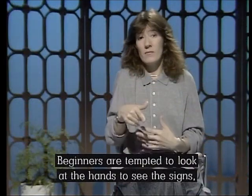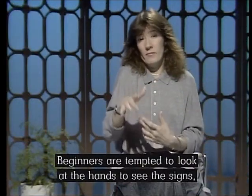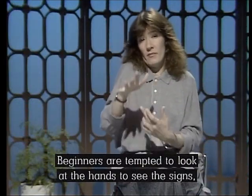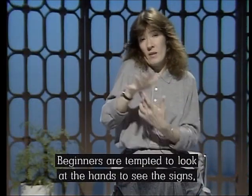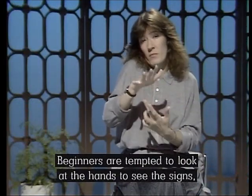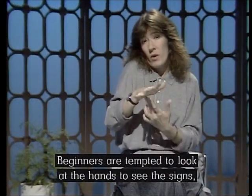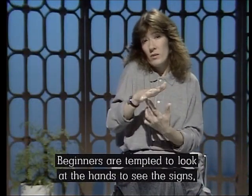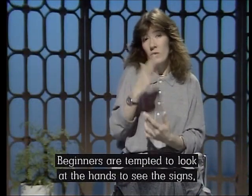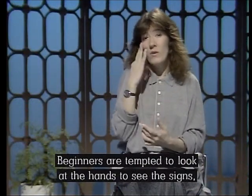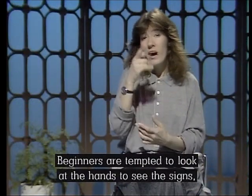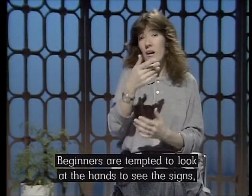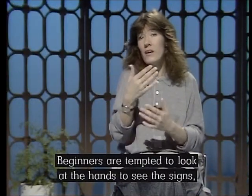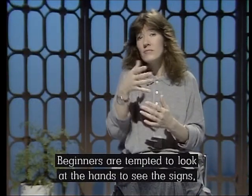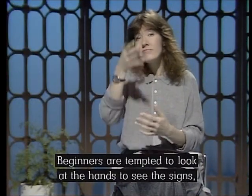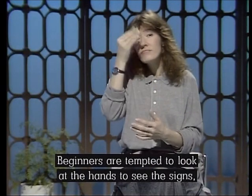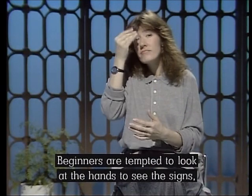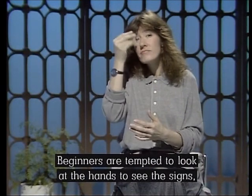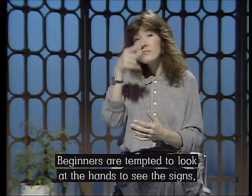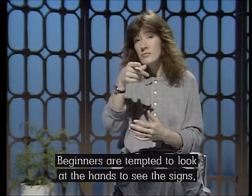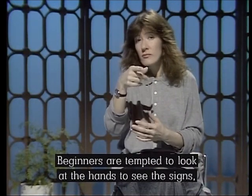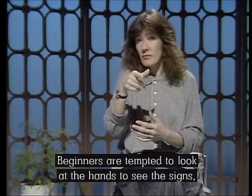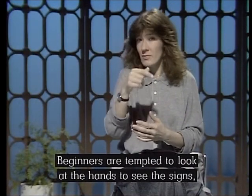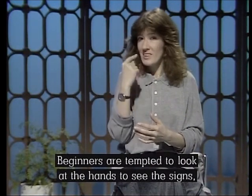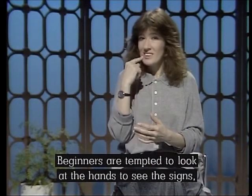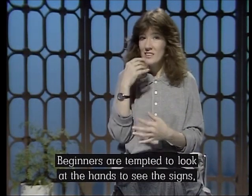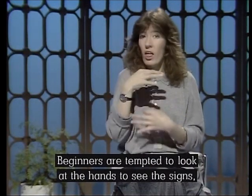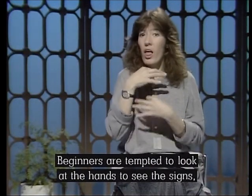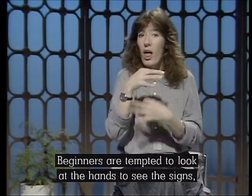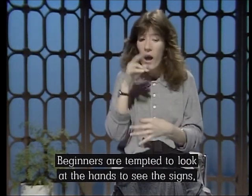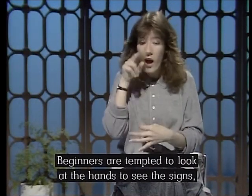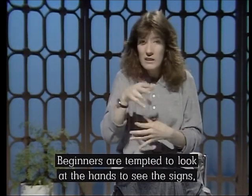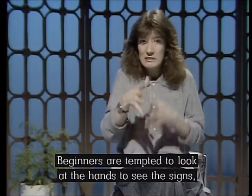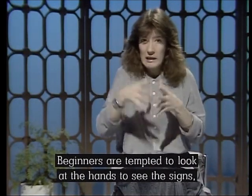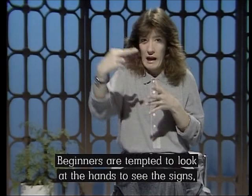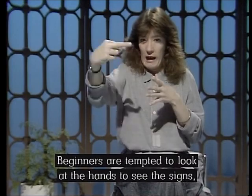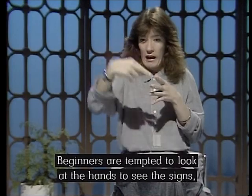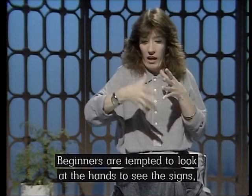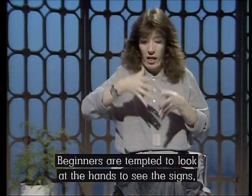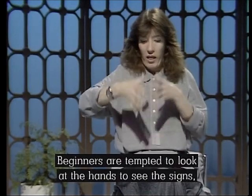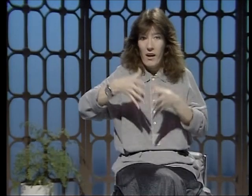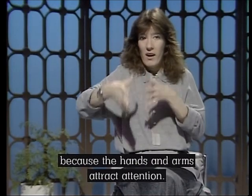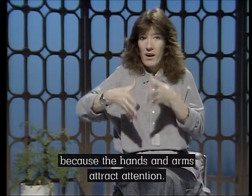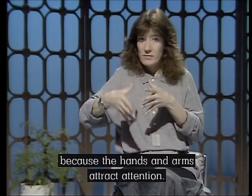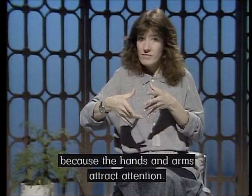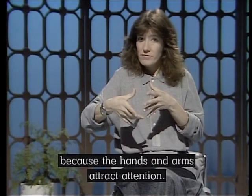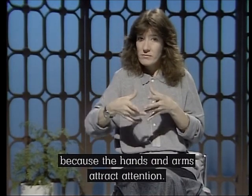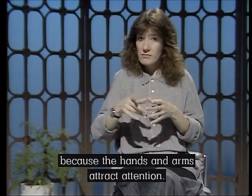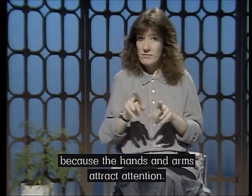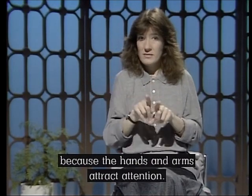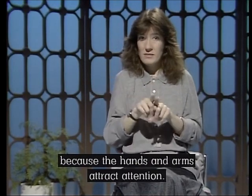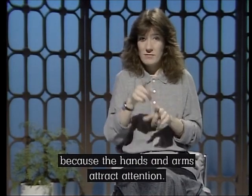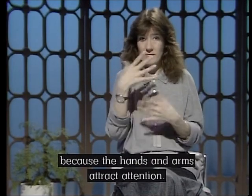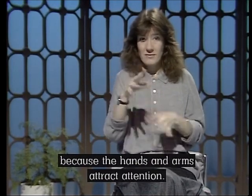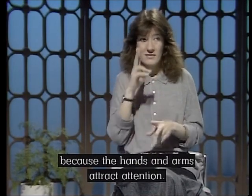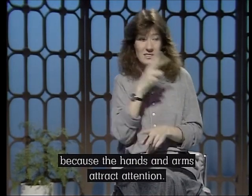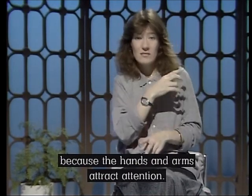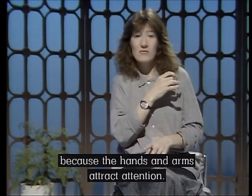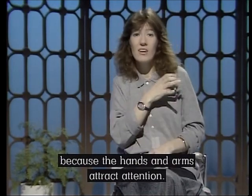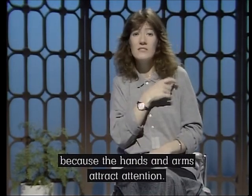Now here's an important point. When you're a beginner, it's tempting to look at the hands to see the signs, because the hands and arms attract